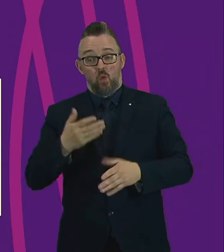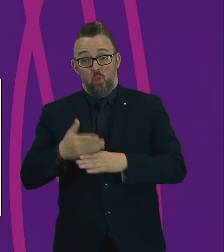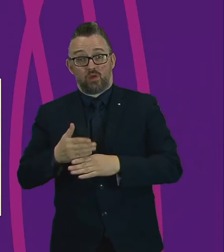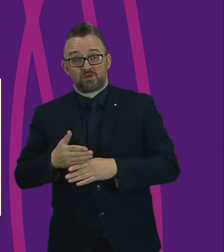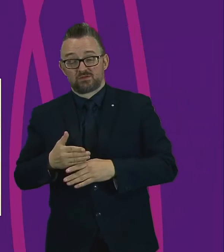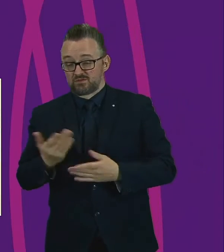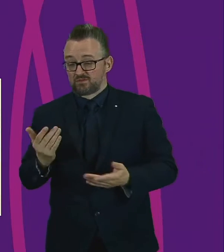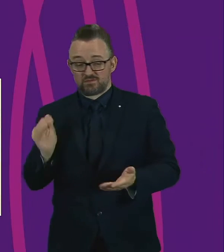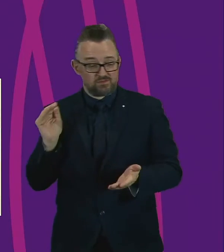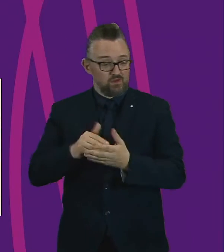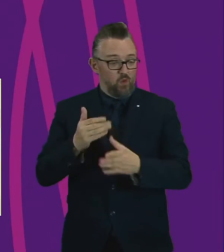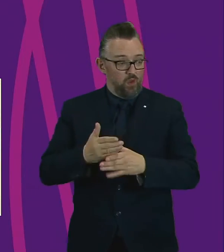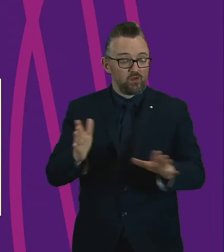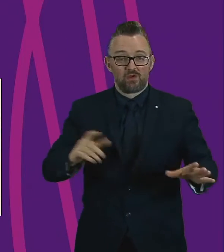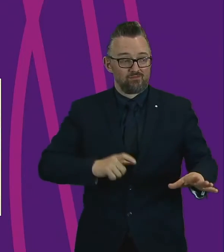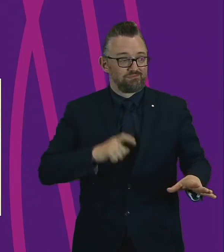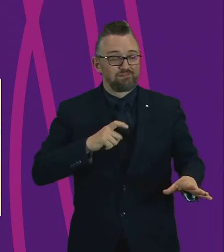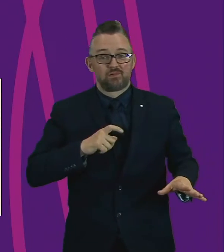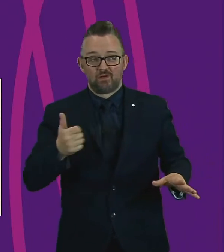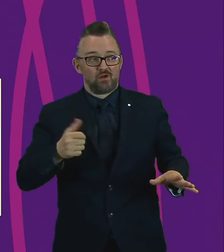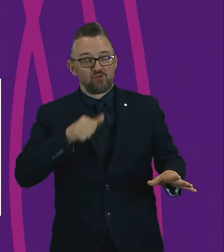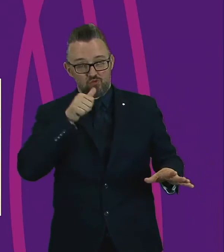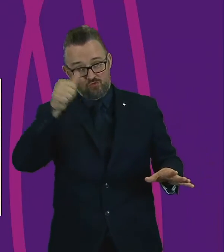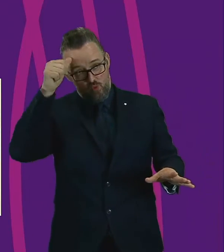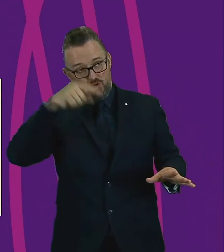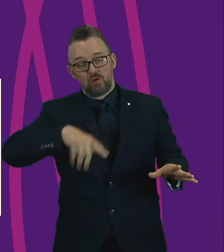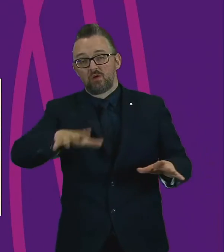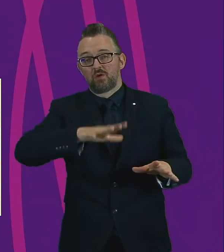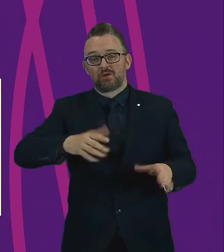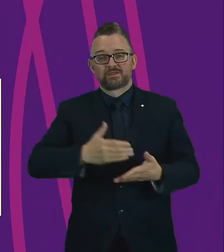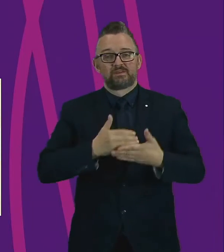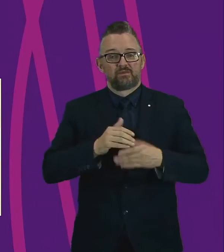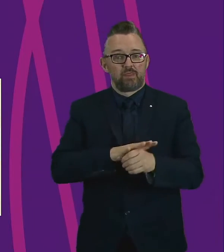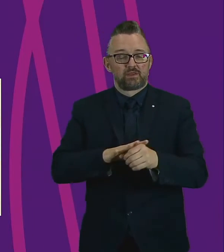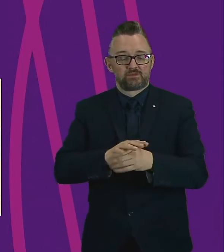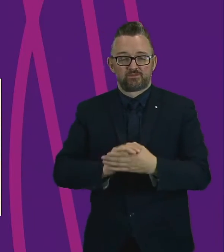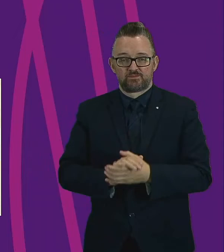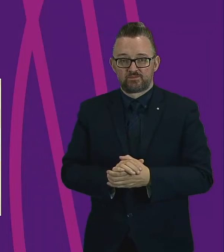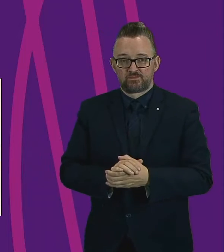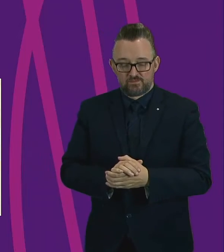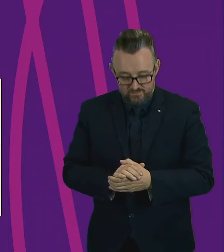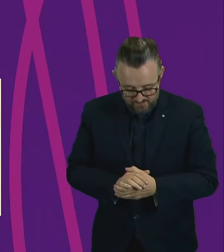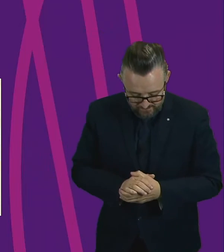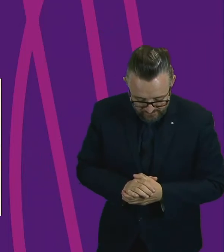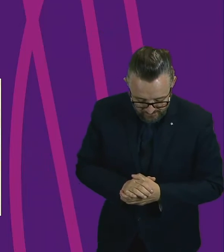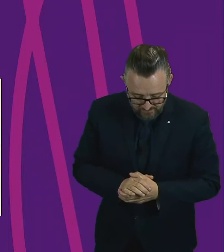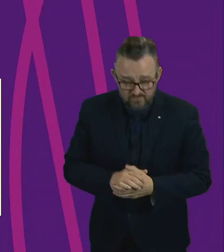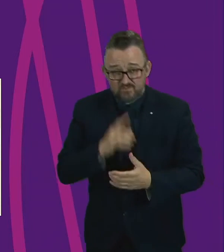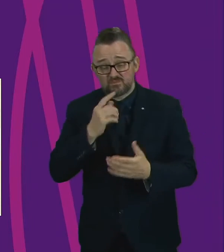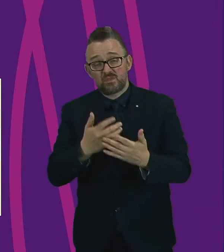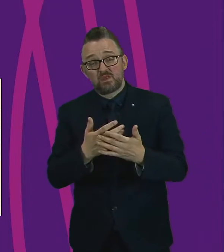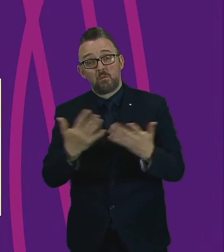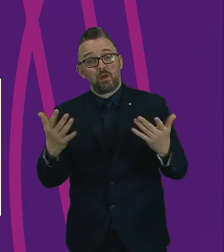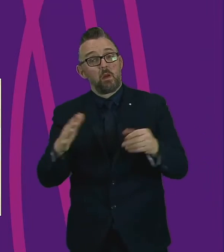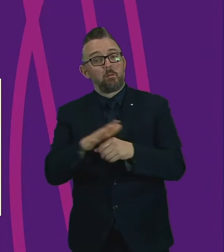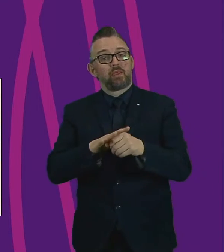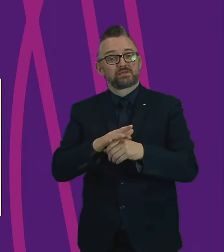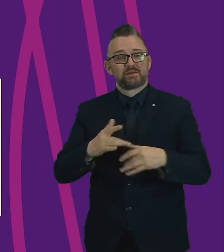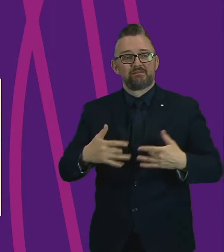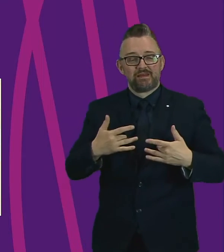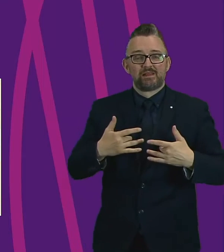to return back to the workplace. Now, we know that many sectors are going to be very